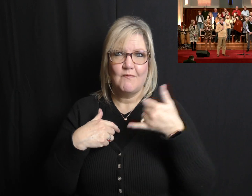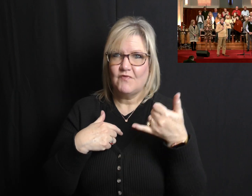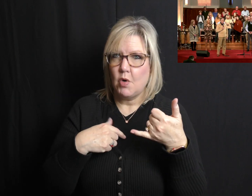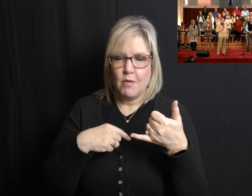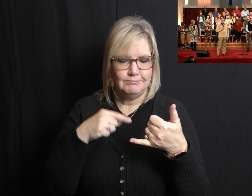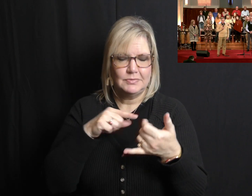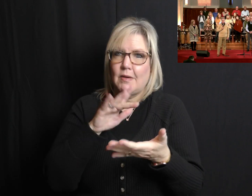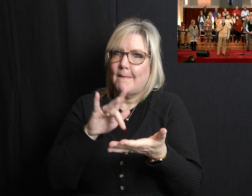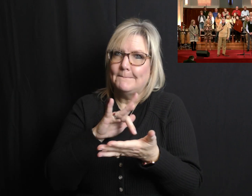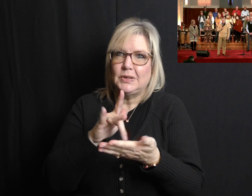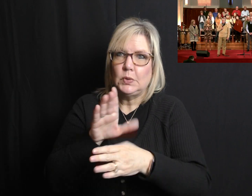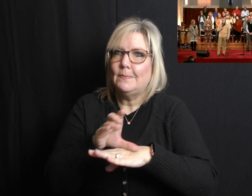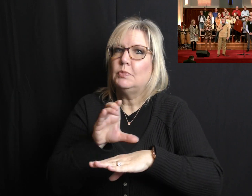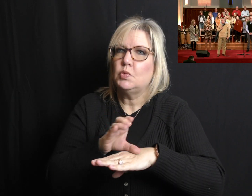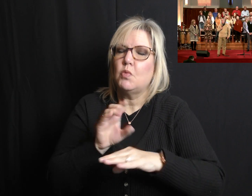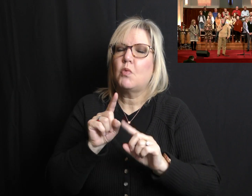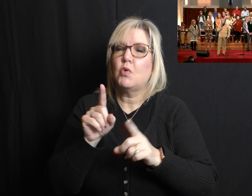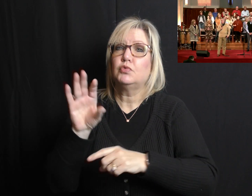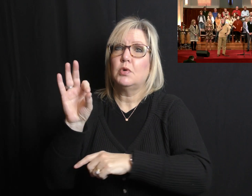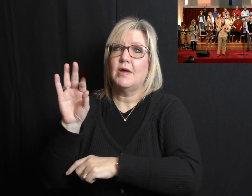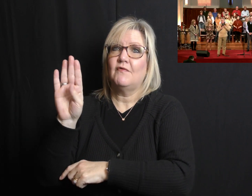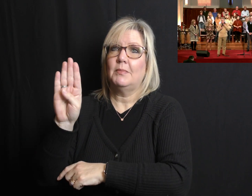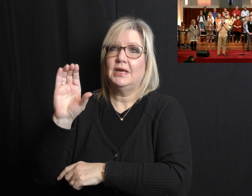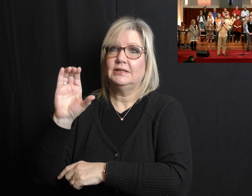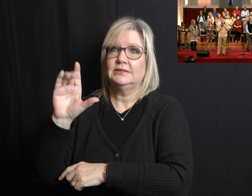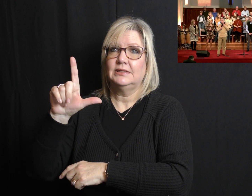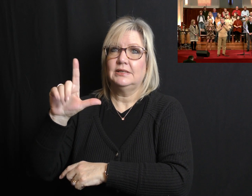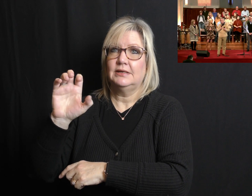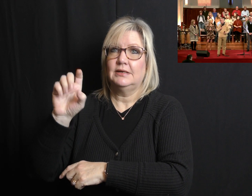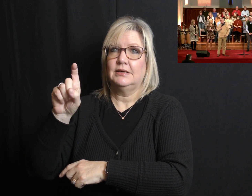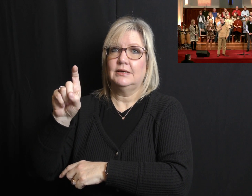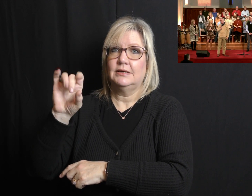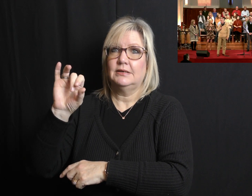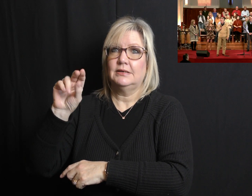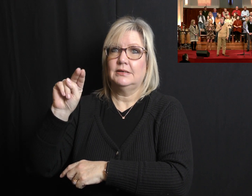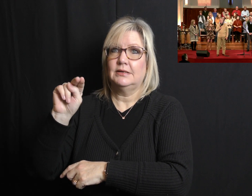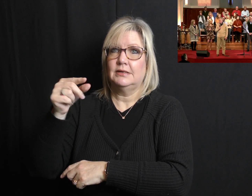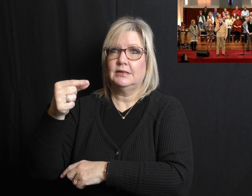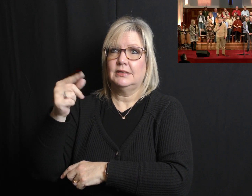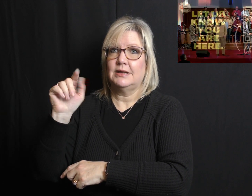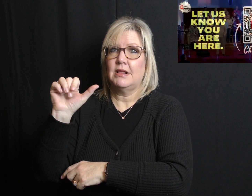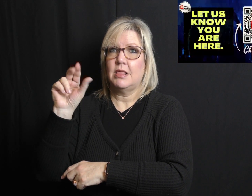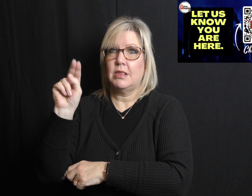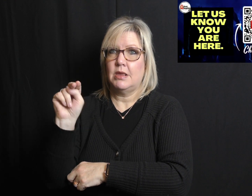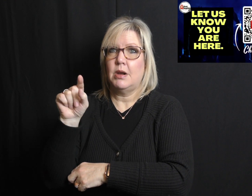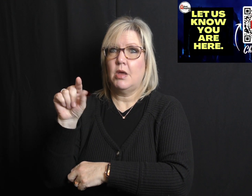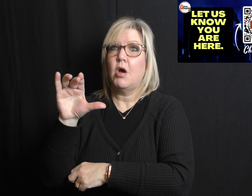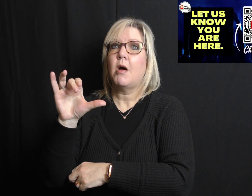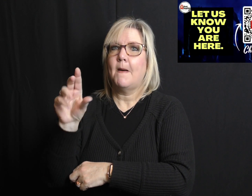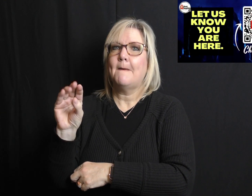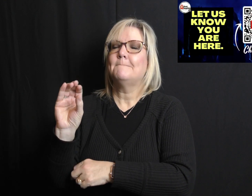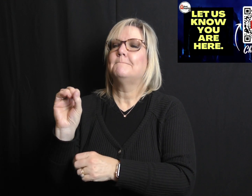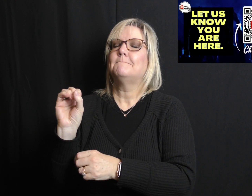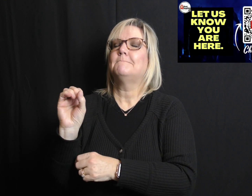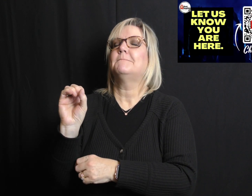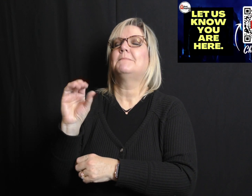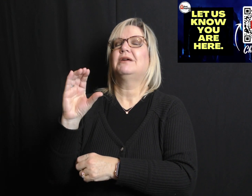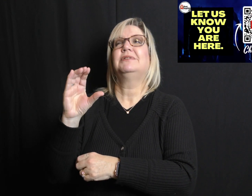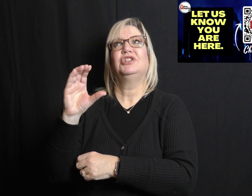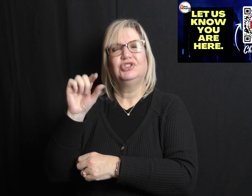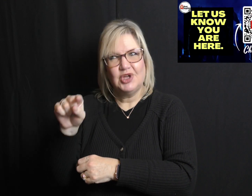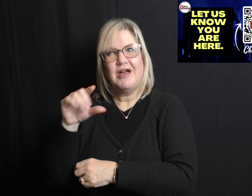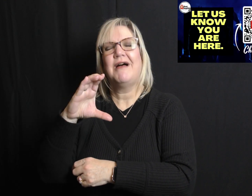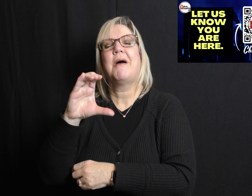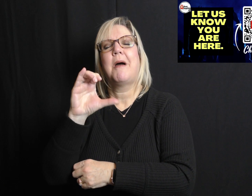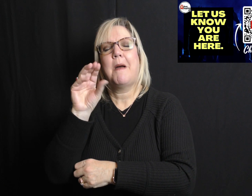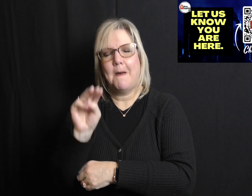home, and go to fbclexington.com. You can actually use the QR code that is available. It's on the screen. It's on the pew in